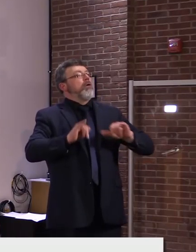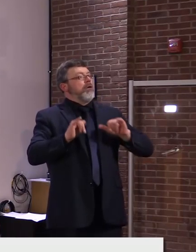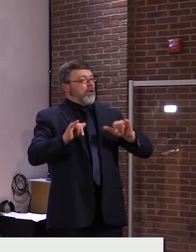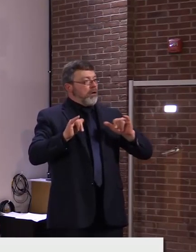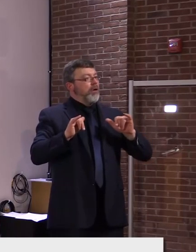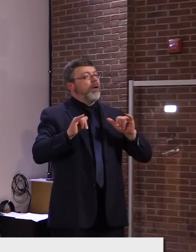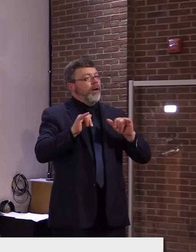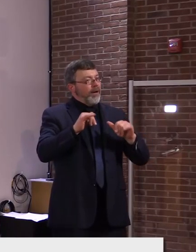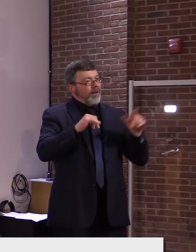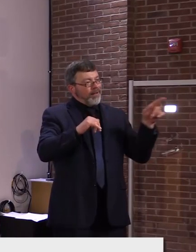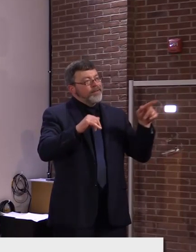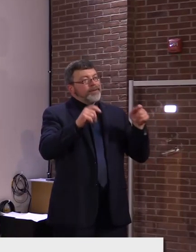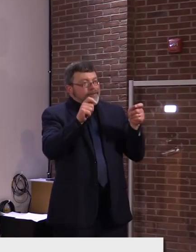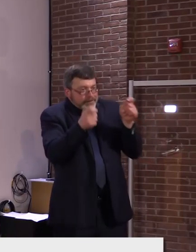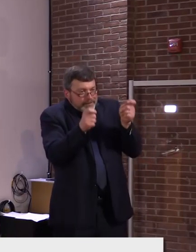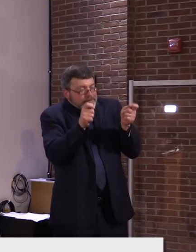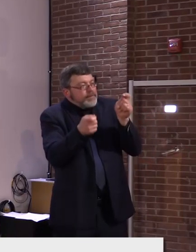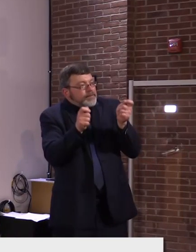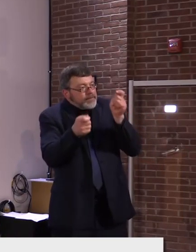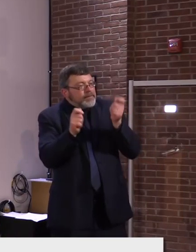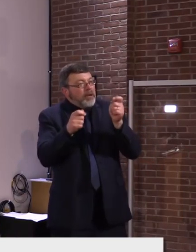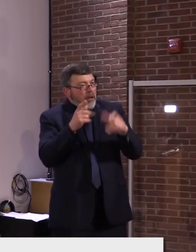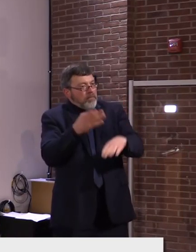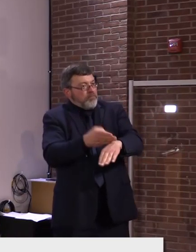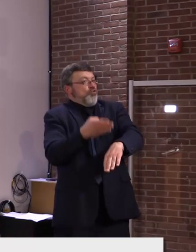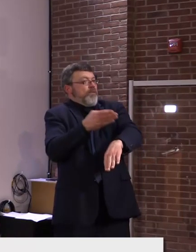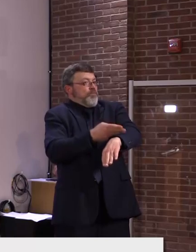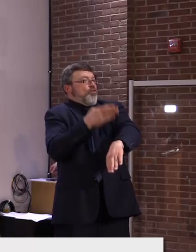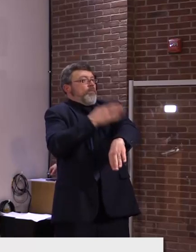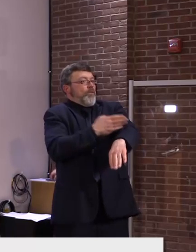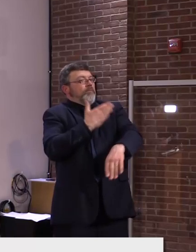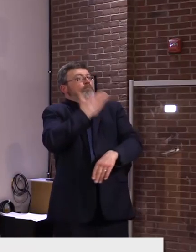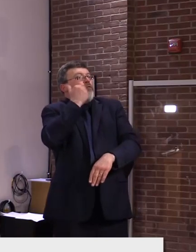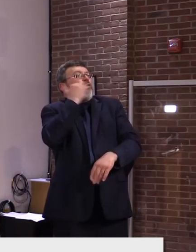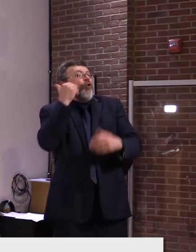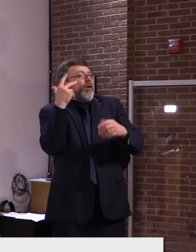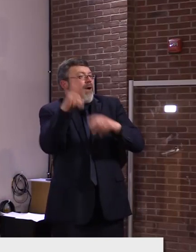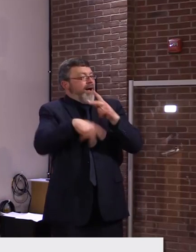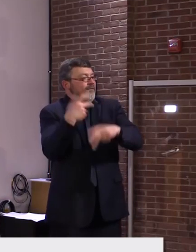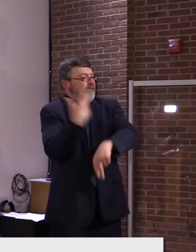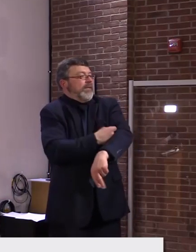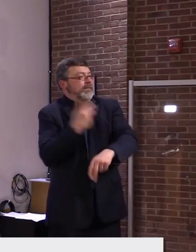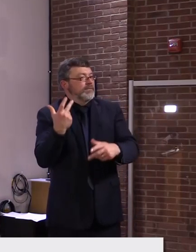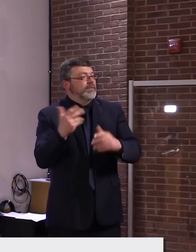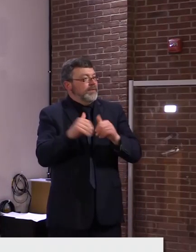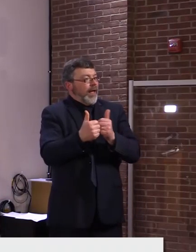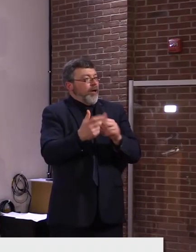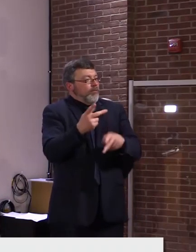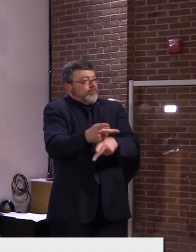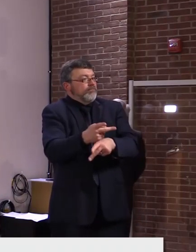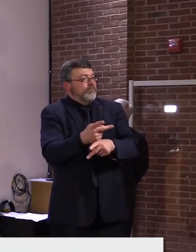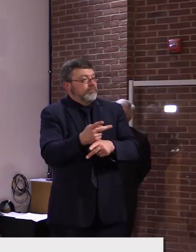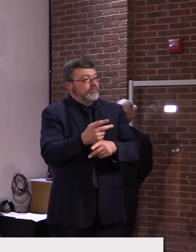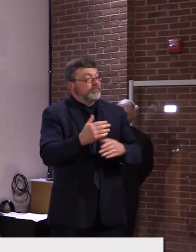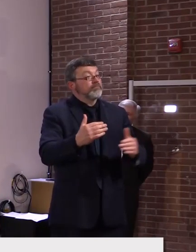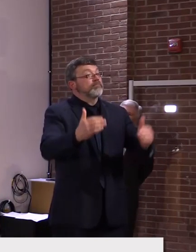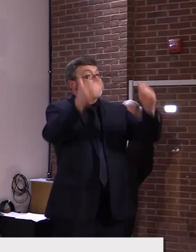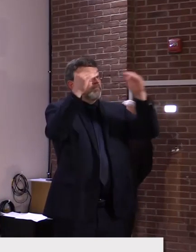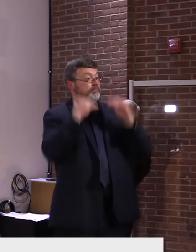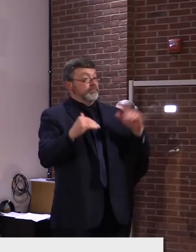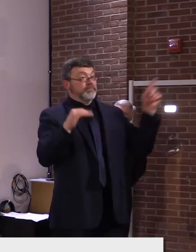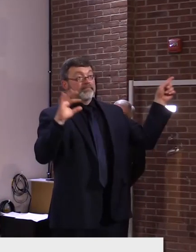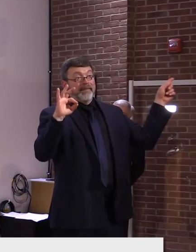To update you on another topic of interest, the FDA has now confirmed what I have said here previously. Antibody